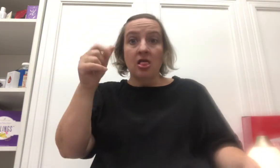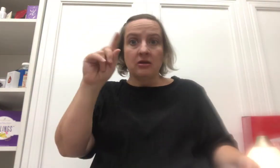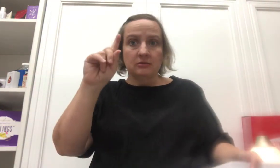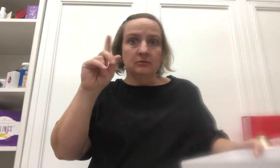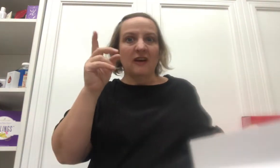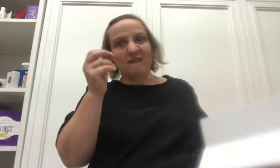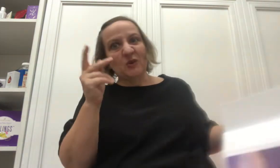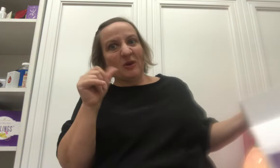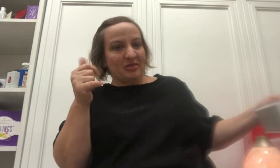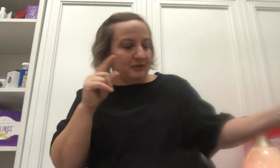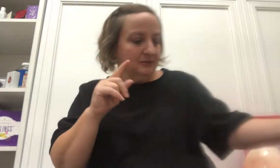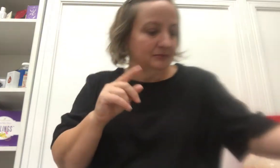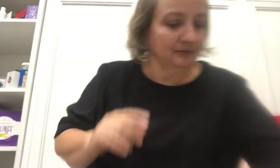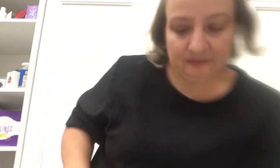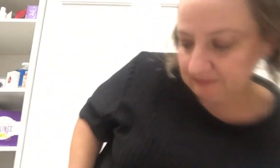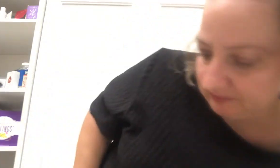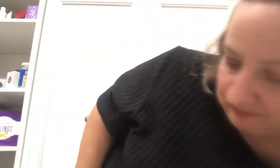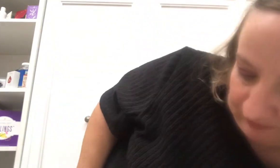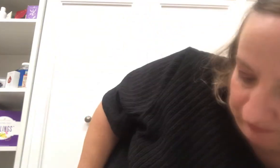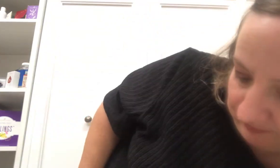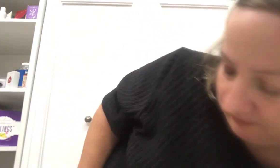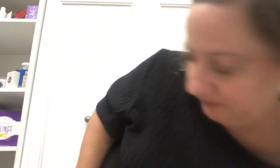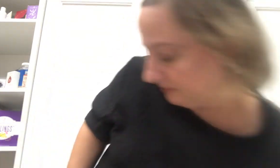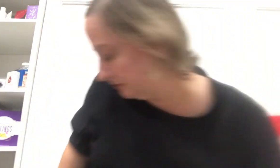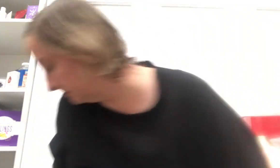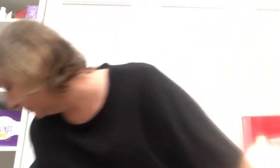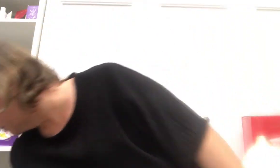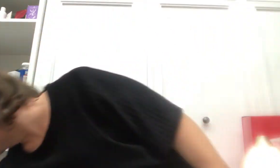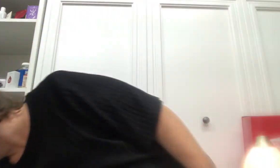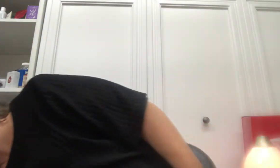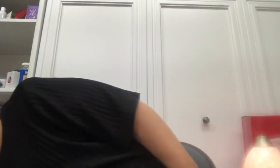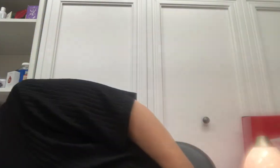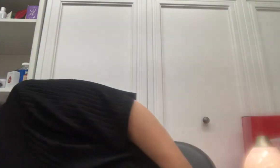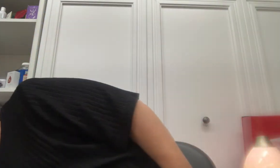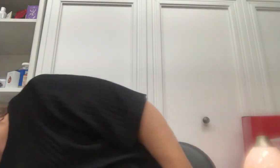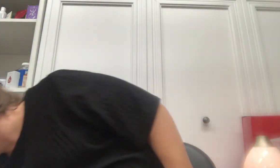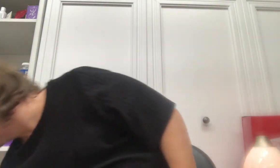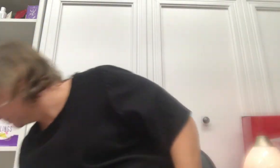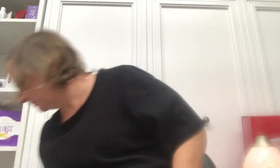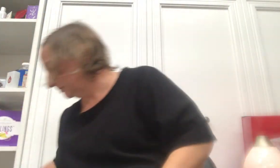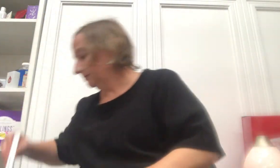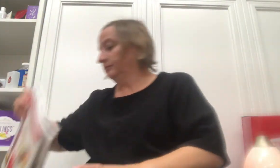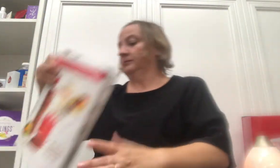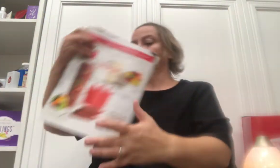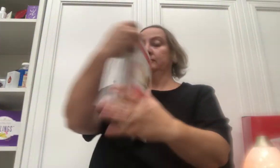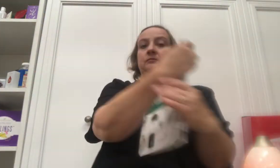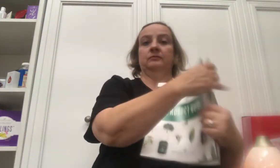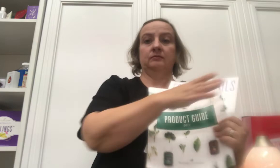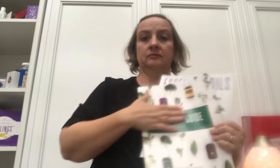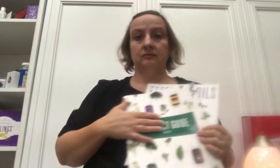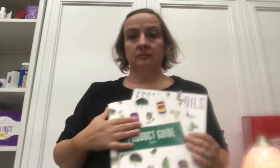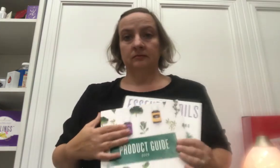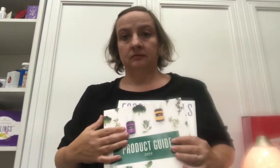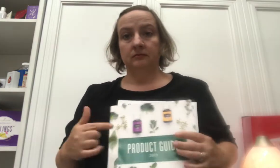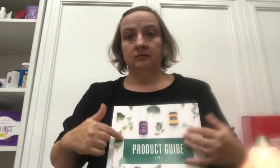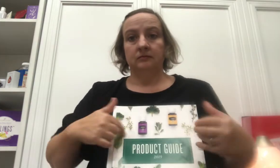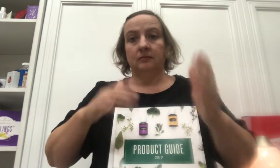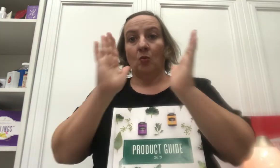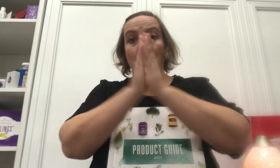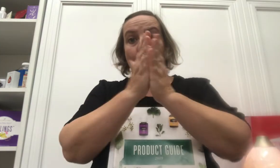And that's what's in this white box here, but also in the packaging, there are also a couple